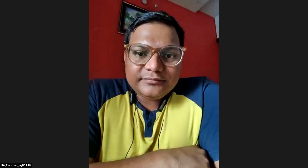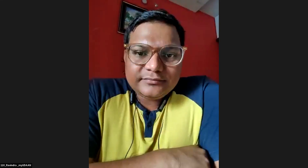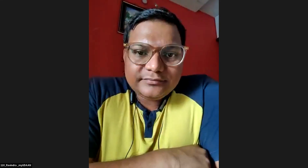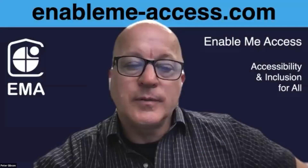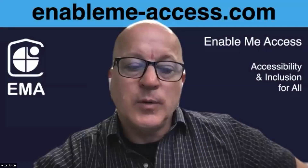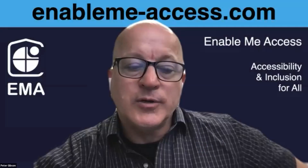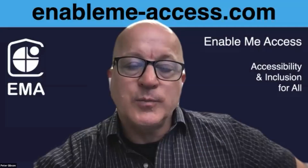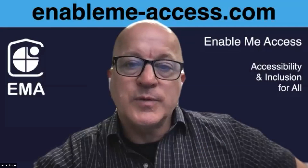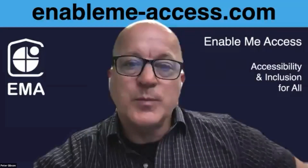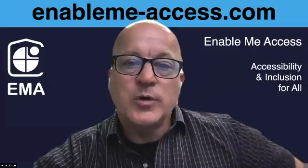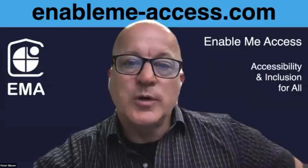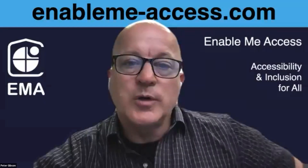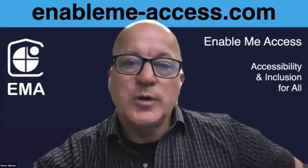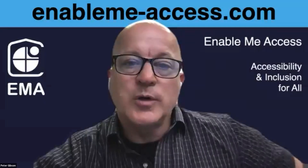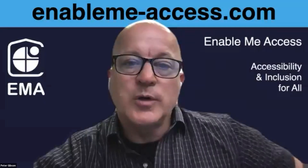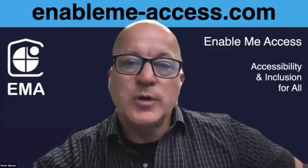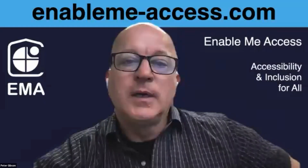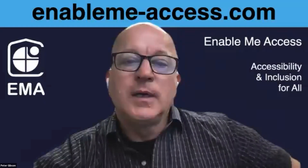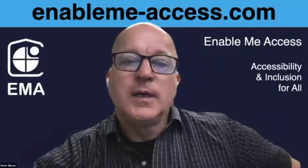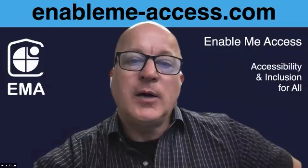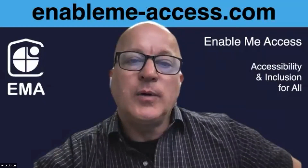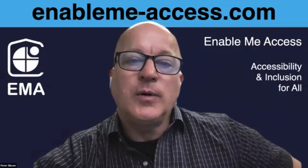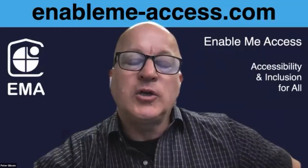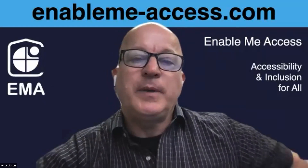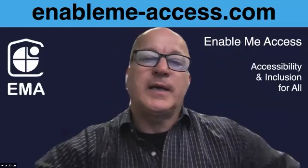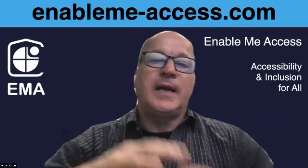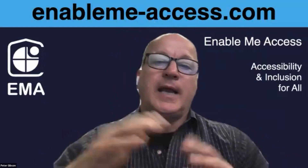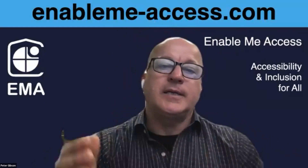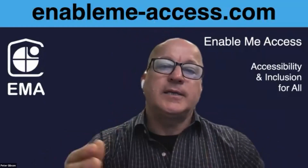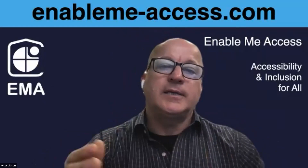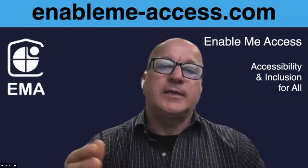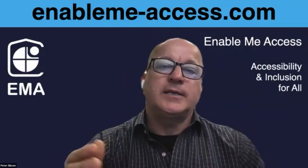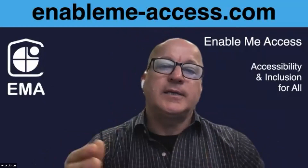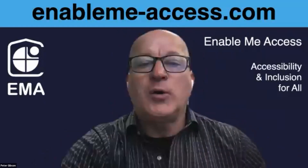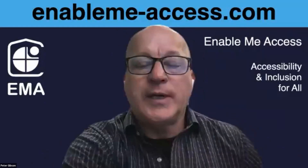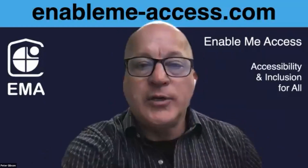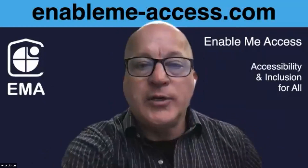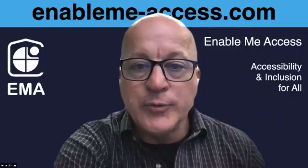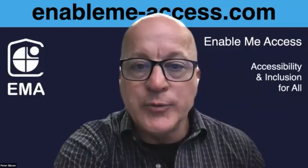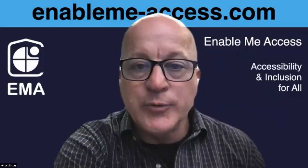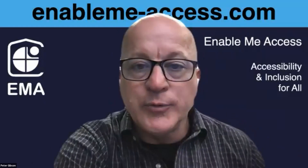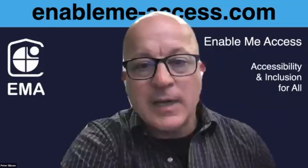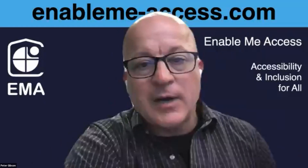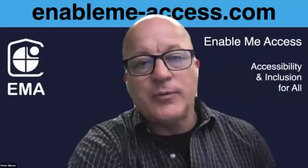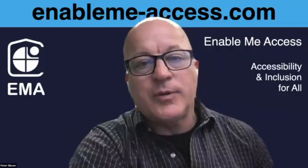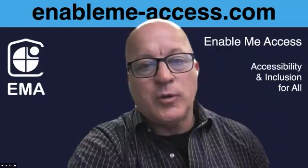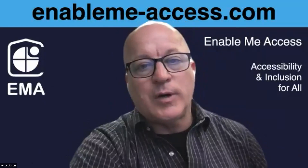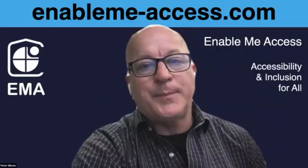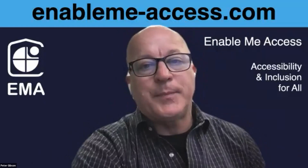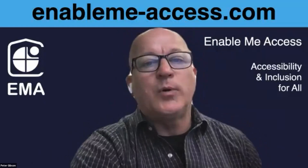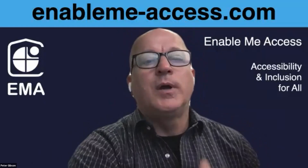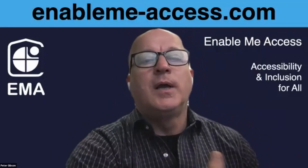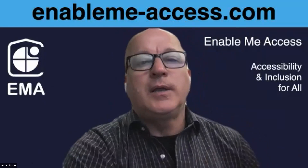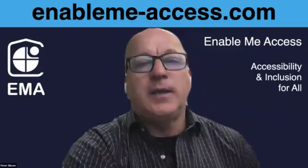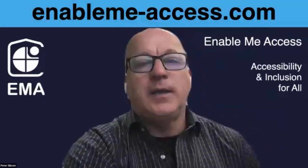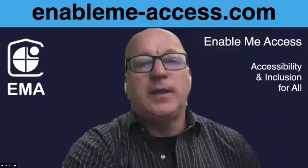Yeah, I think also the question was more about how it could be connected, or how we can use. I mean, how